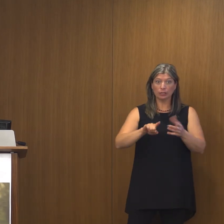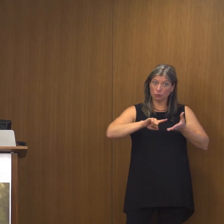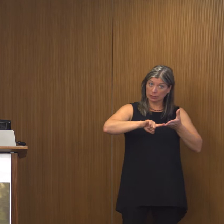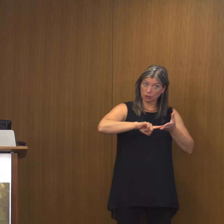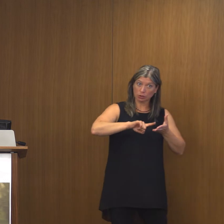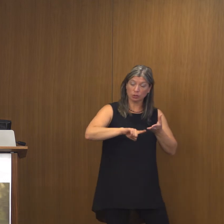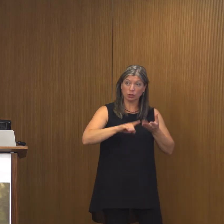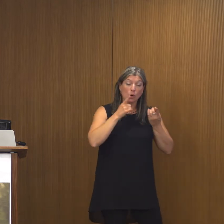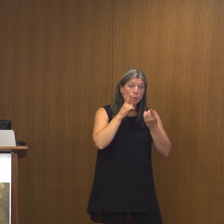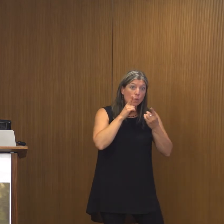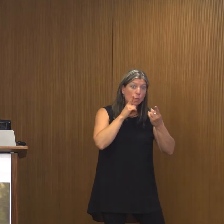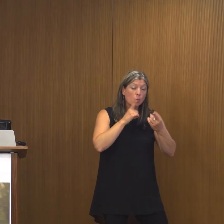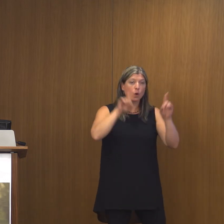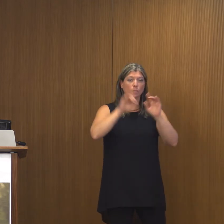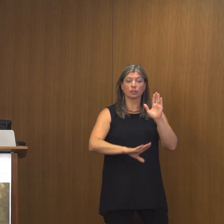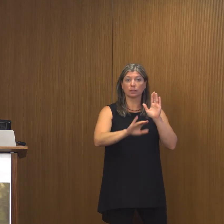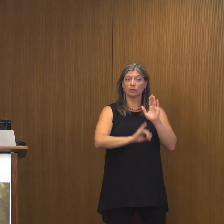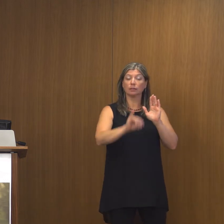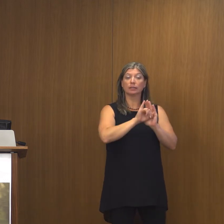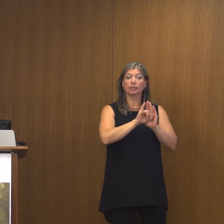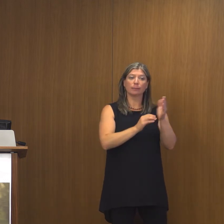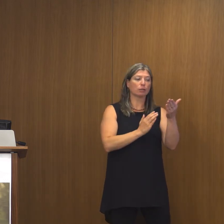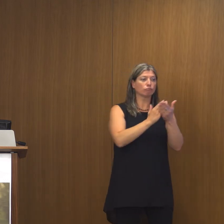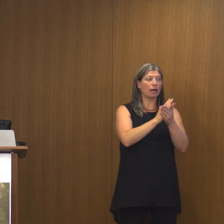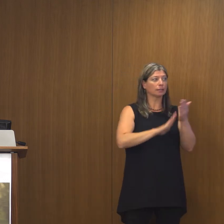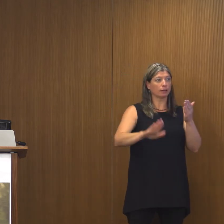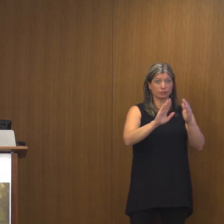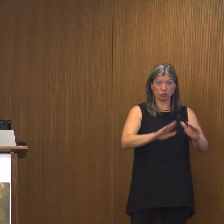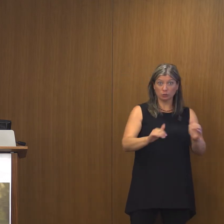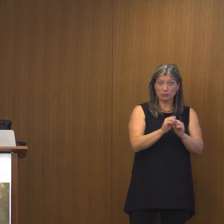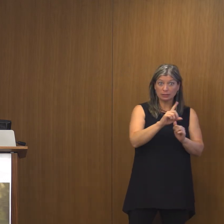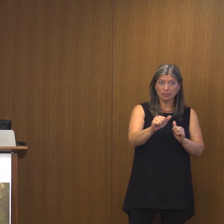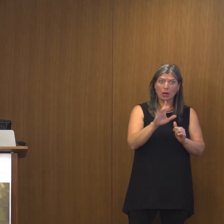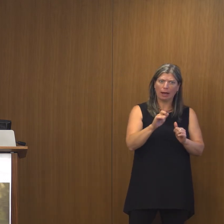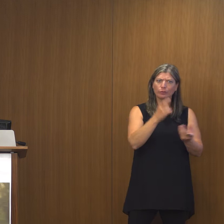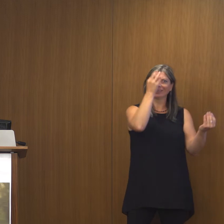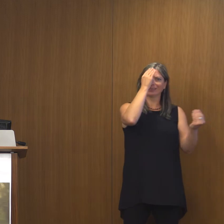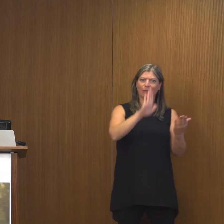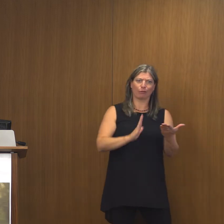that works, right? So if you want to promote the rights of children with disabilities, that's what you have to consider.